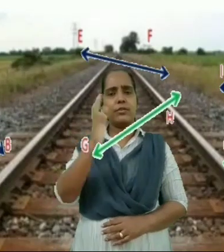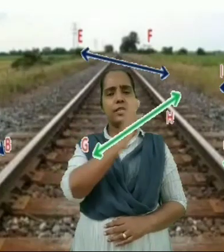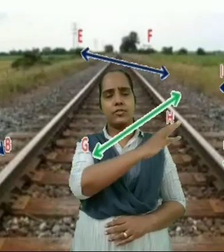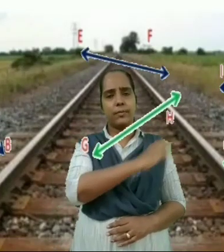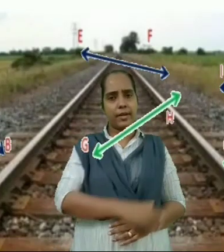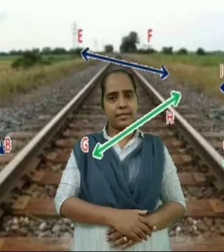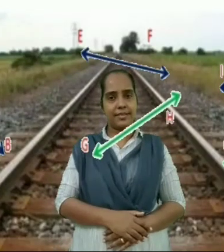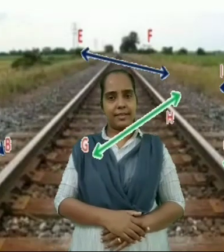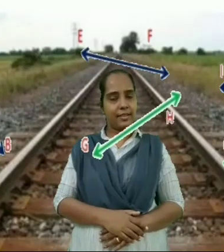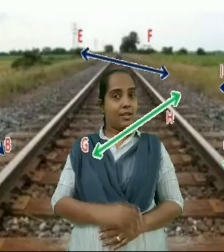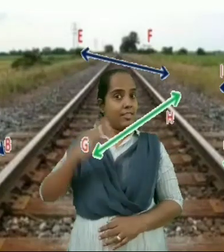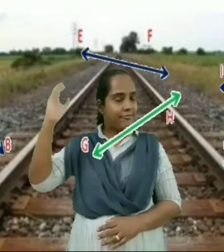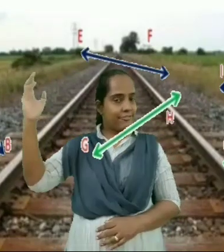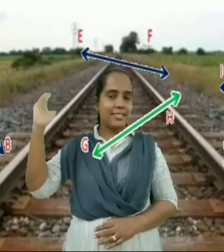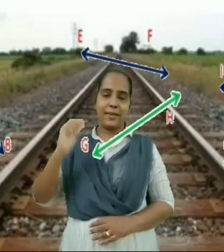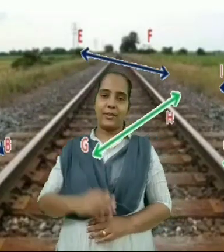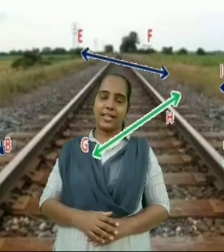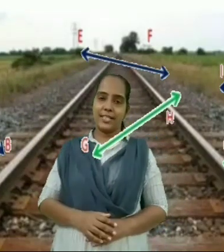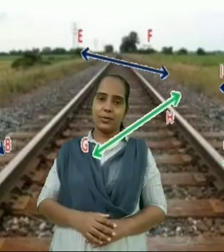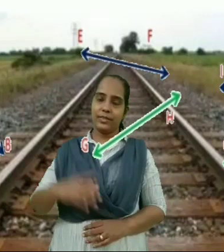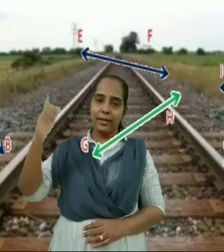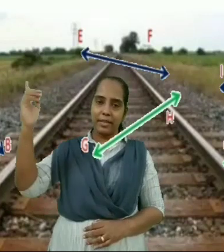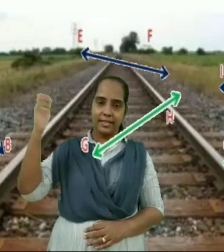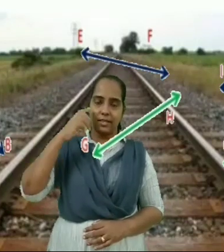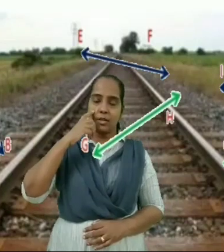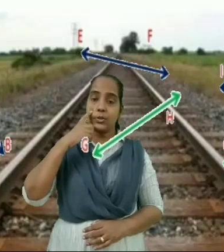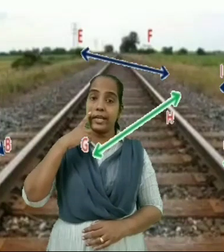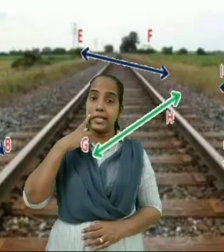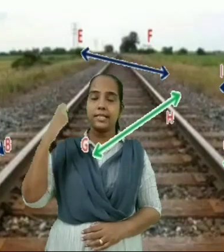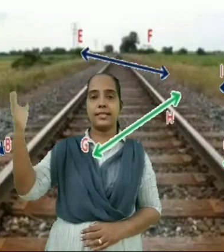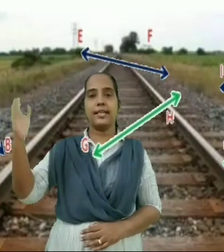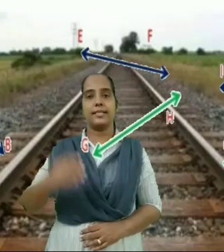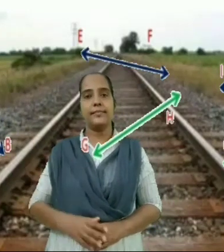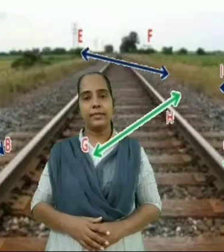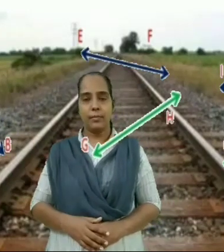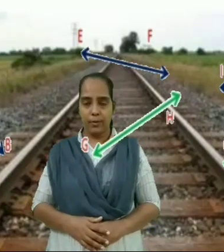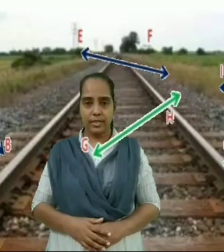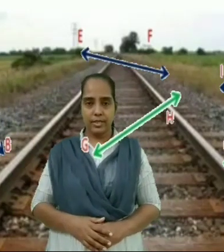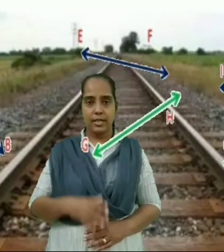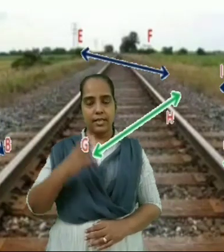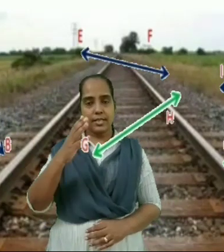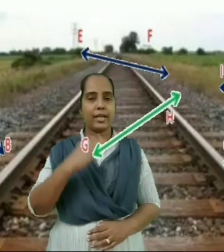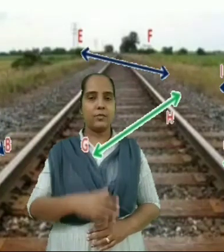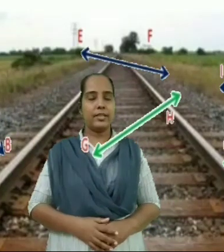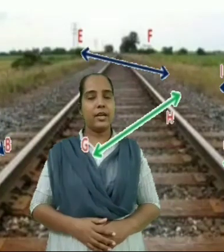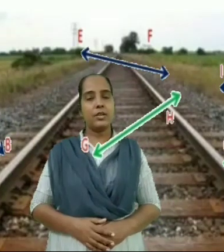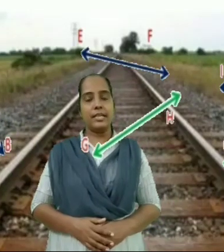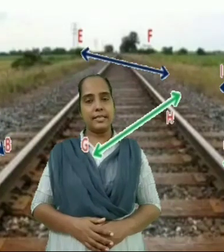these three pairs? The first pair you can see, they are meeting. So they are intersecting at a point. The second one, they are not intersecting,